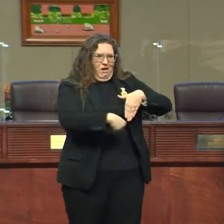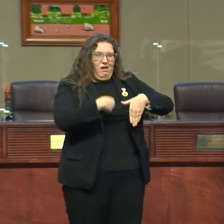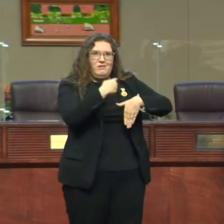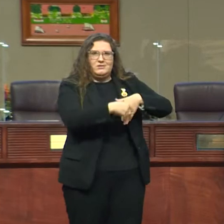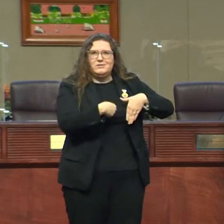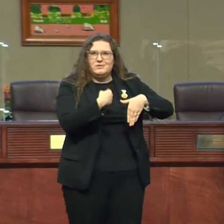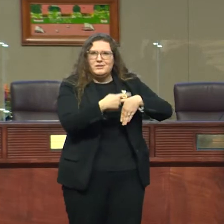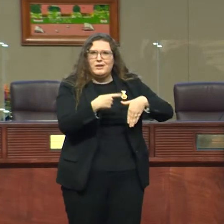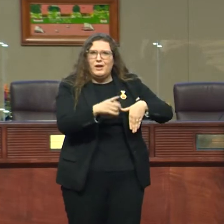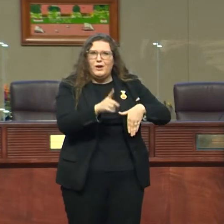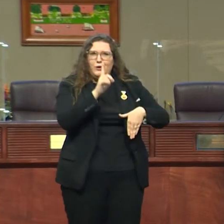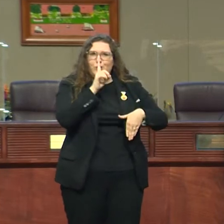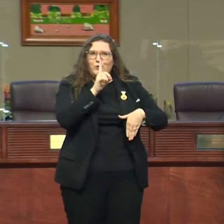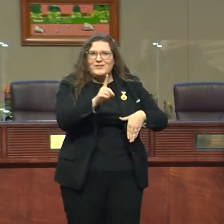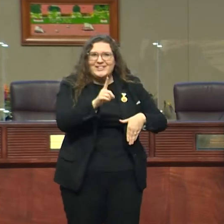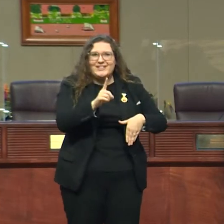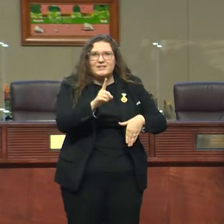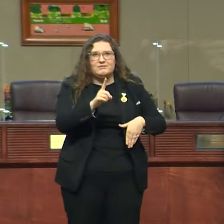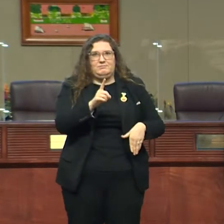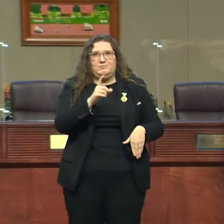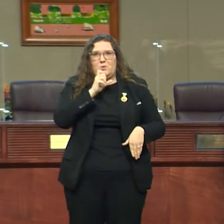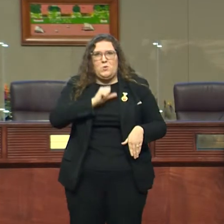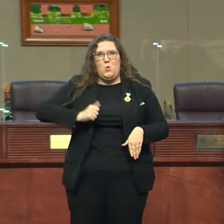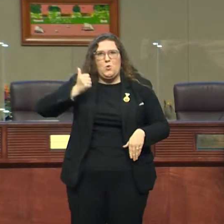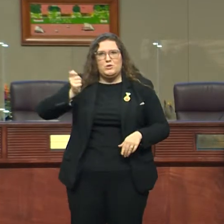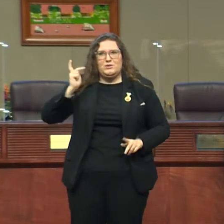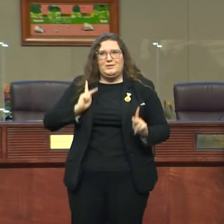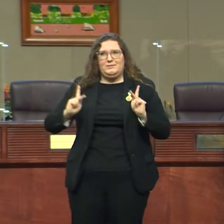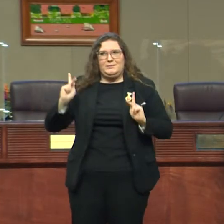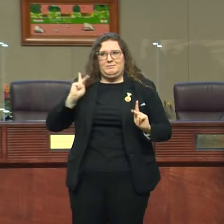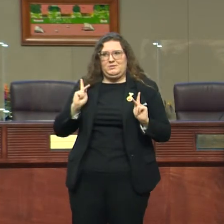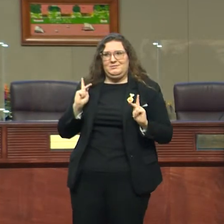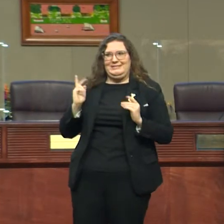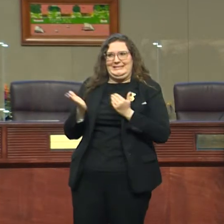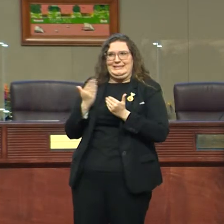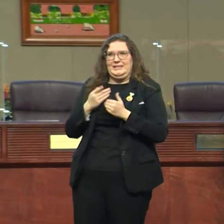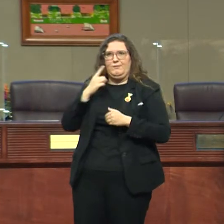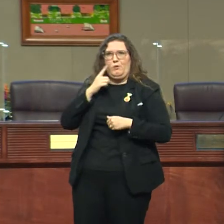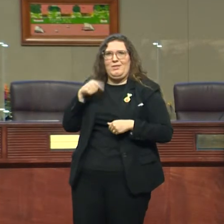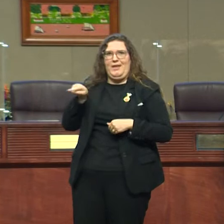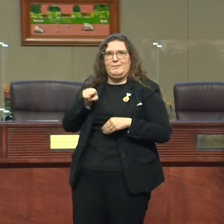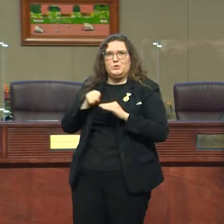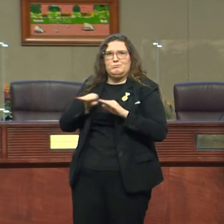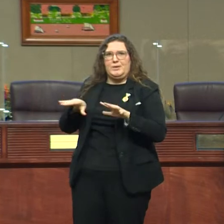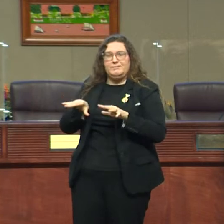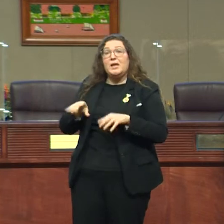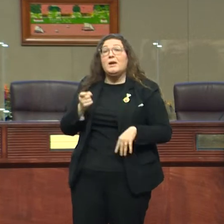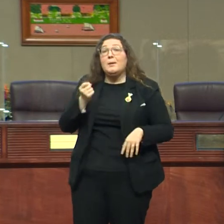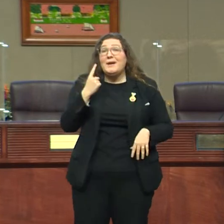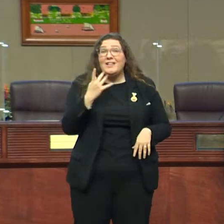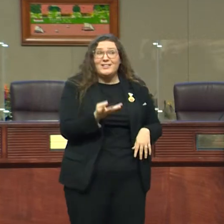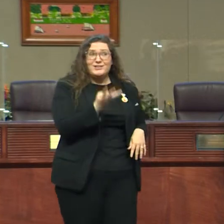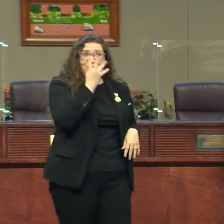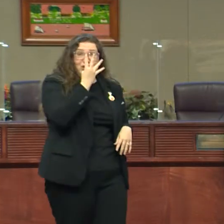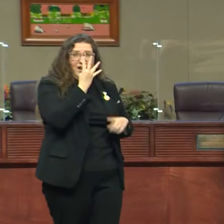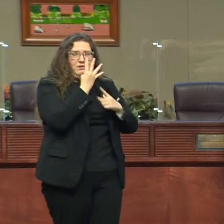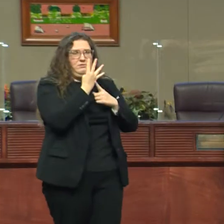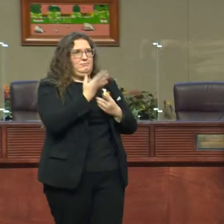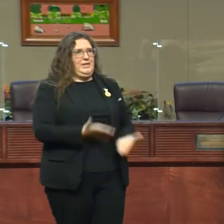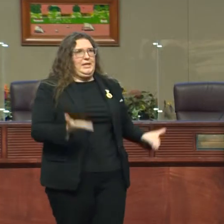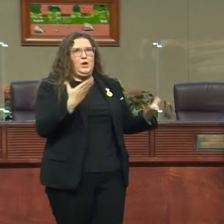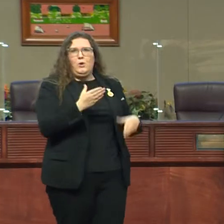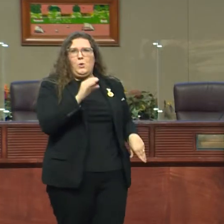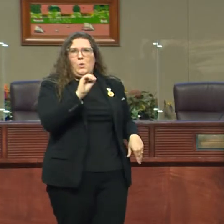dish for any infectious disease. But really, our county jail has done a magnificent job,